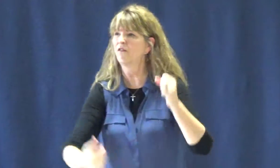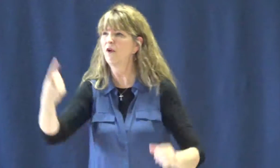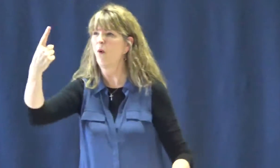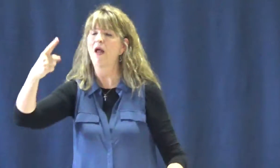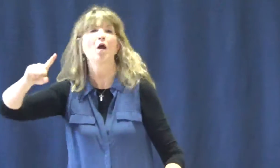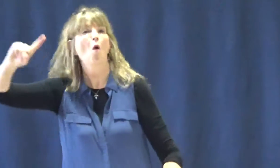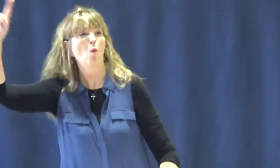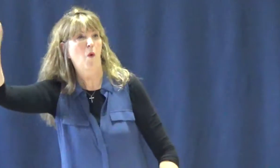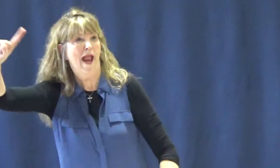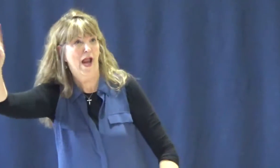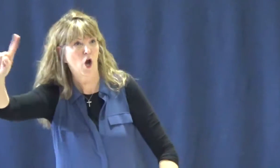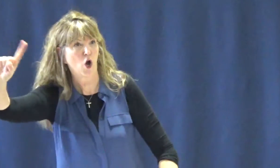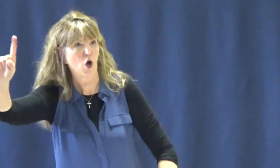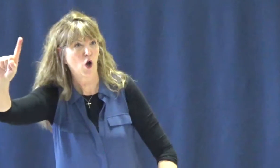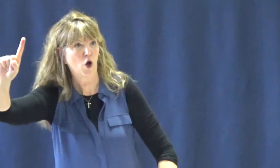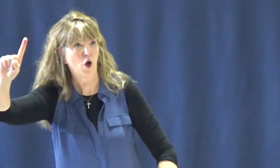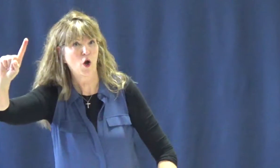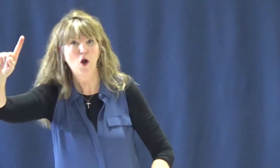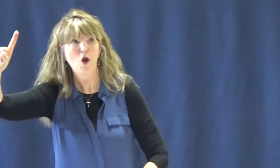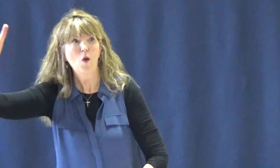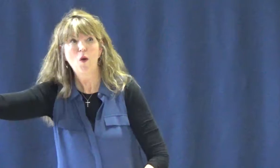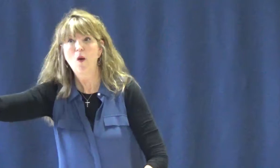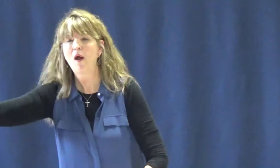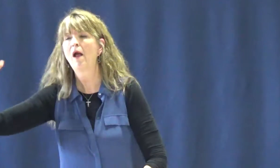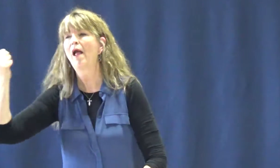To everyone. And where?